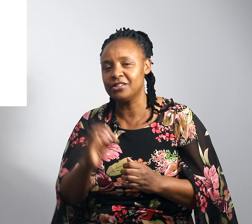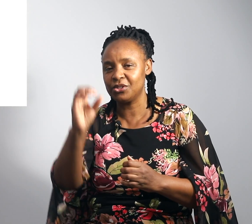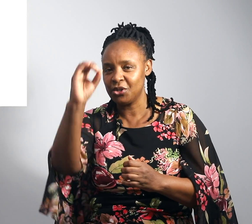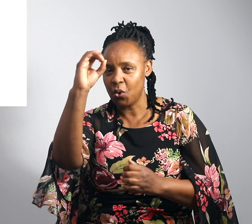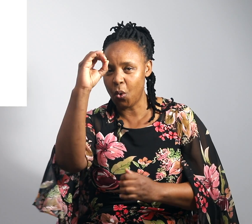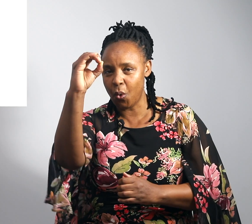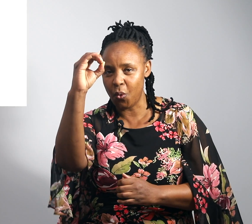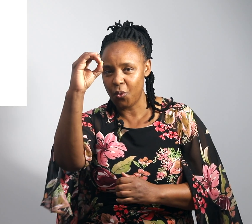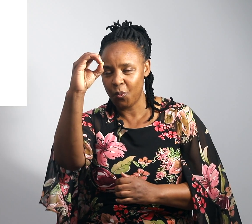is O.